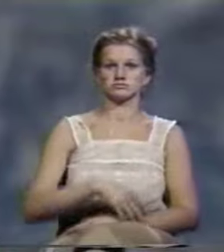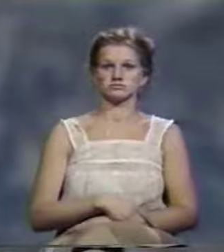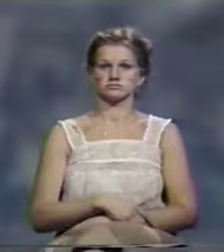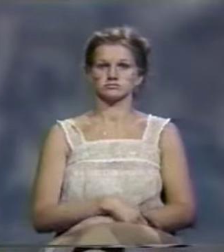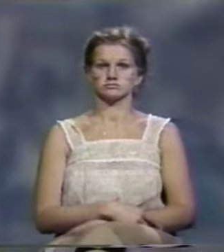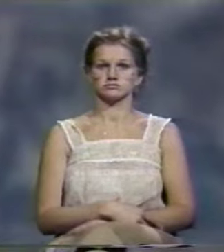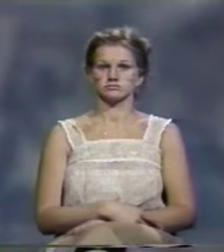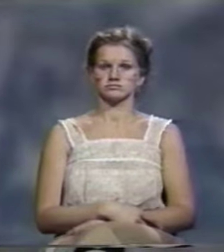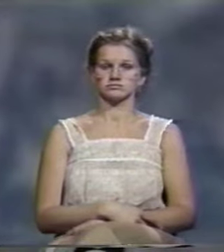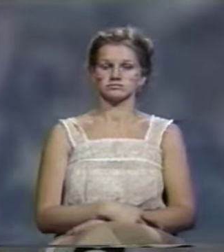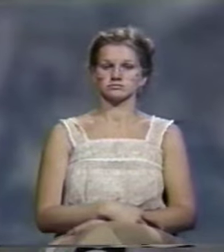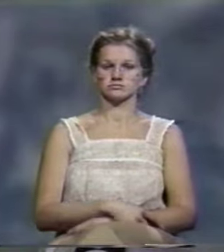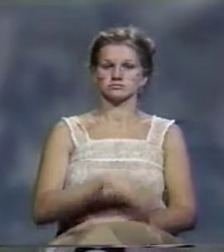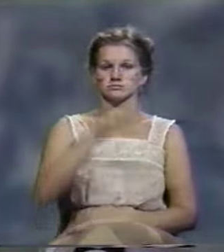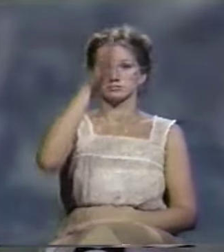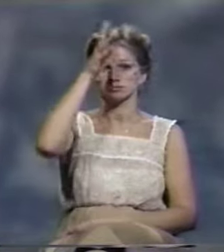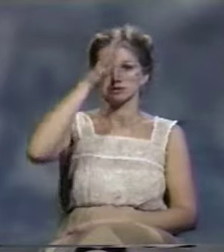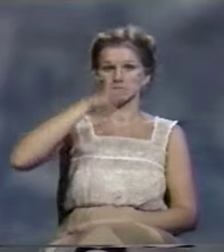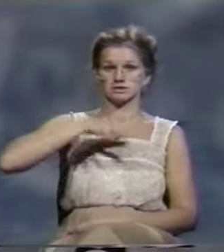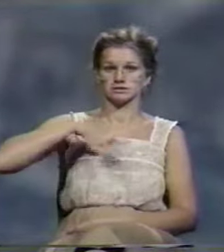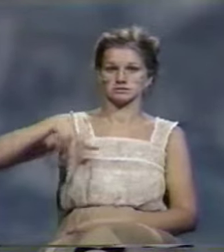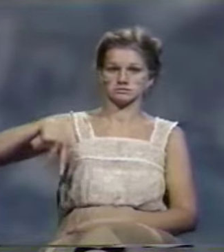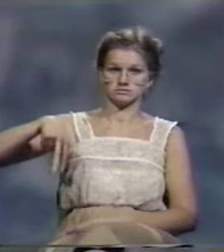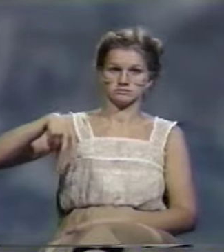This is not used very often.